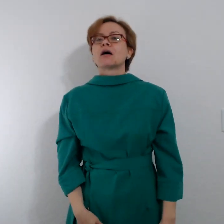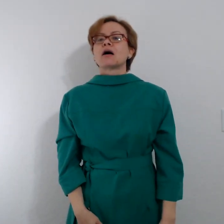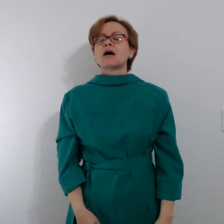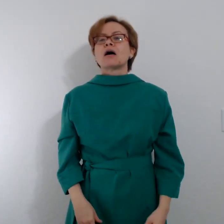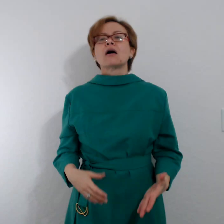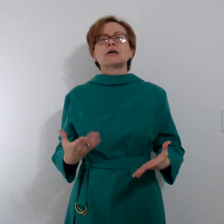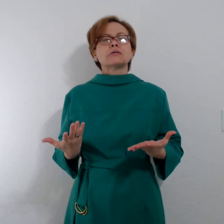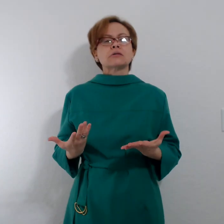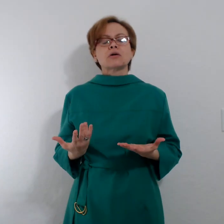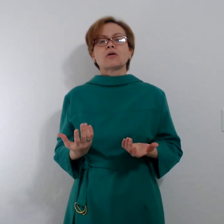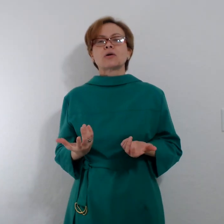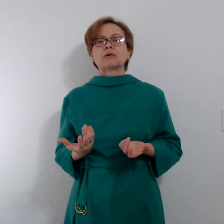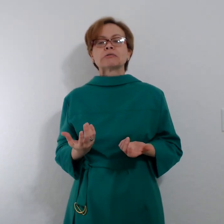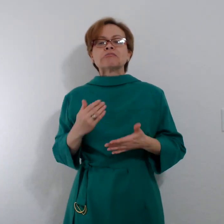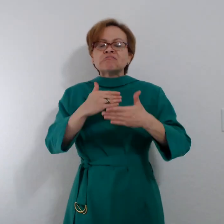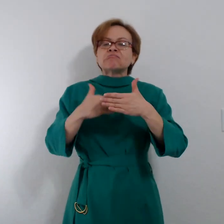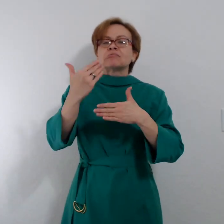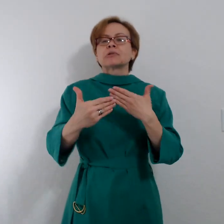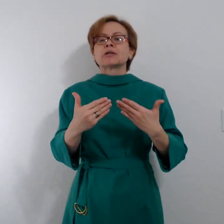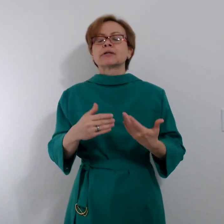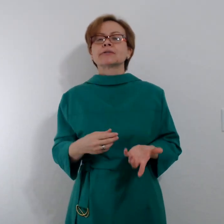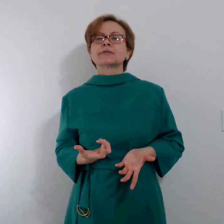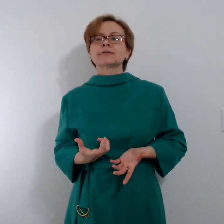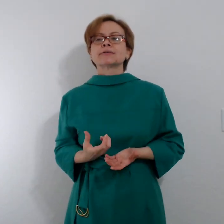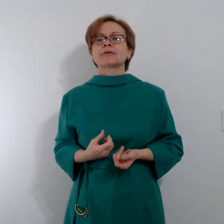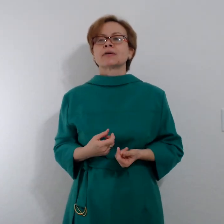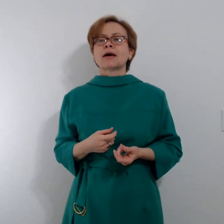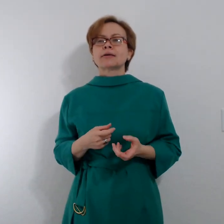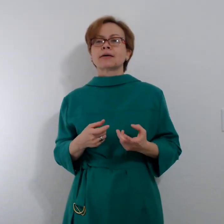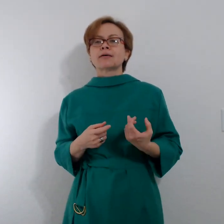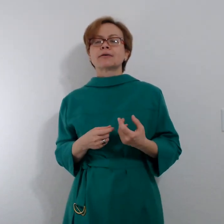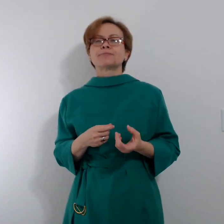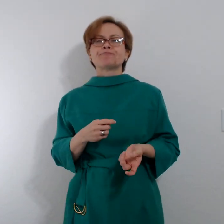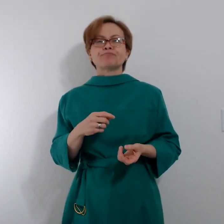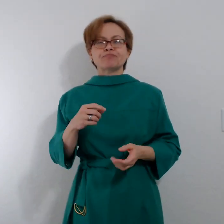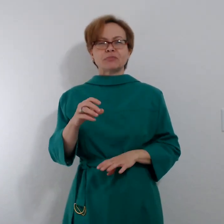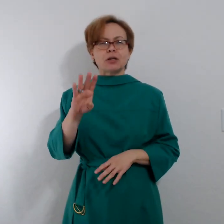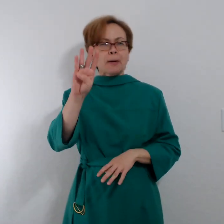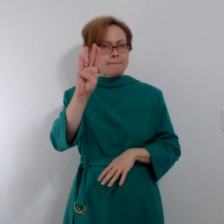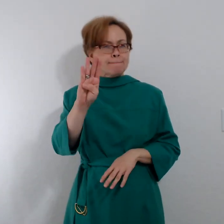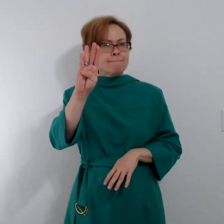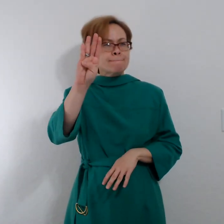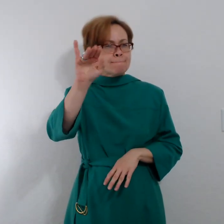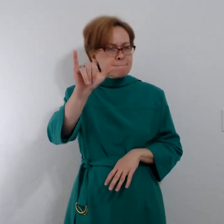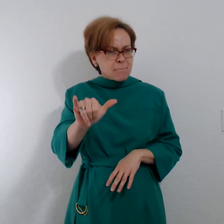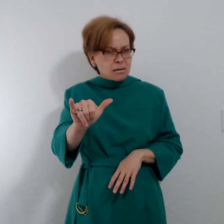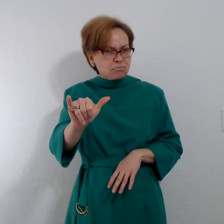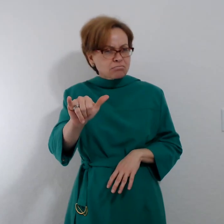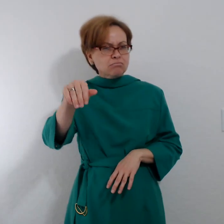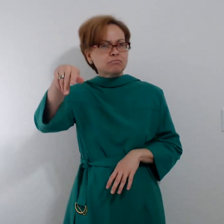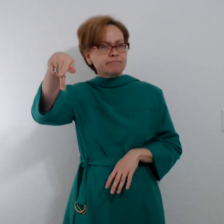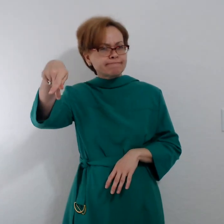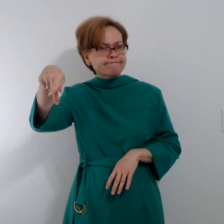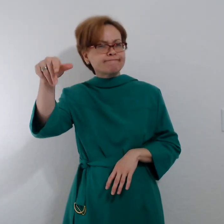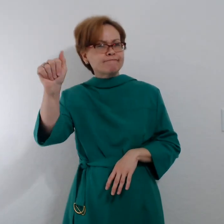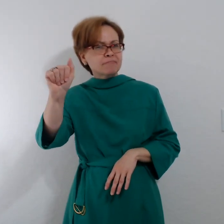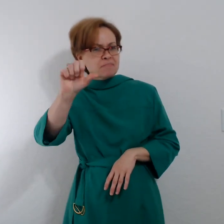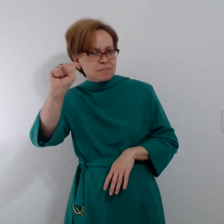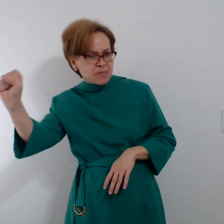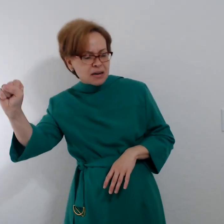heart-lung bypass machine and have a surgery where it was a tube going into my artery and then appear to